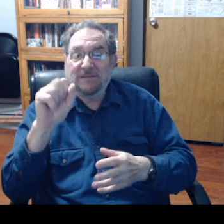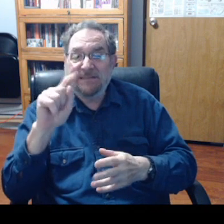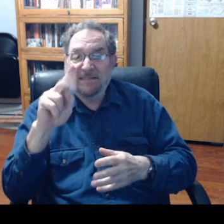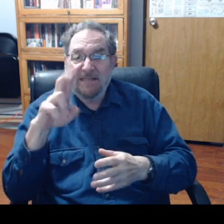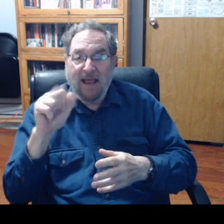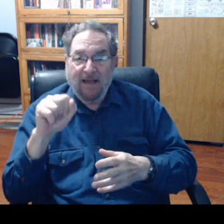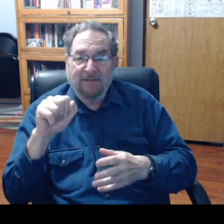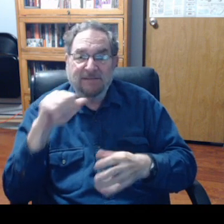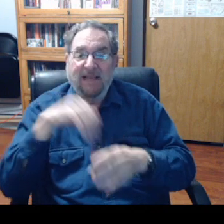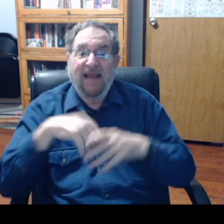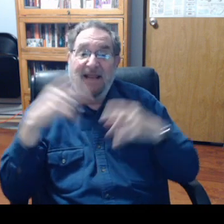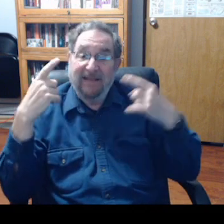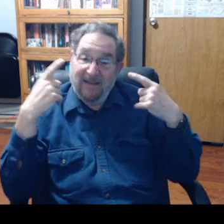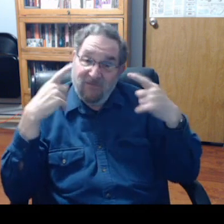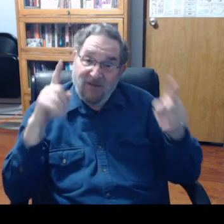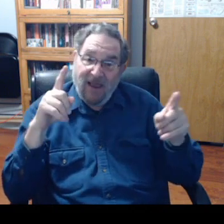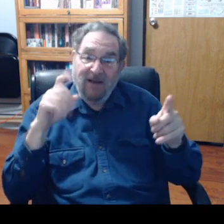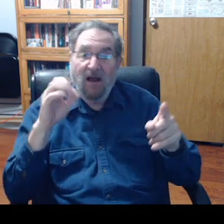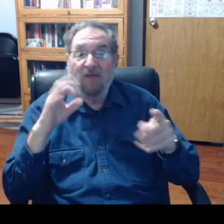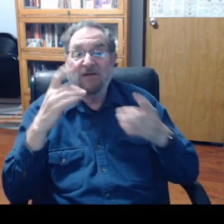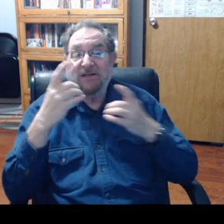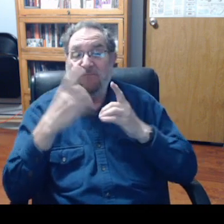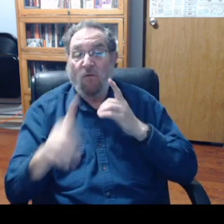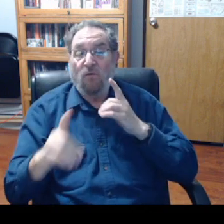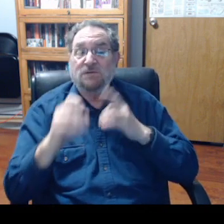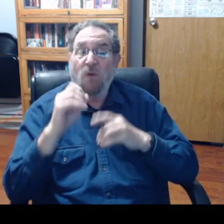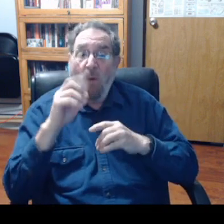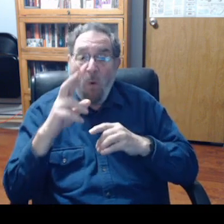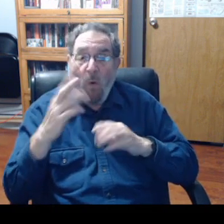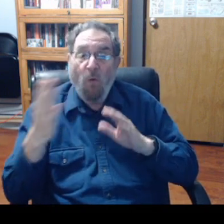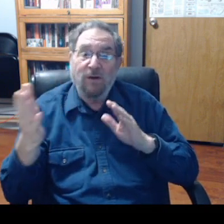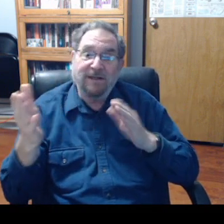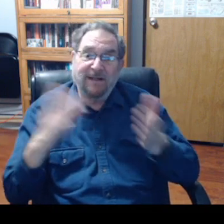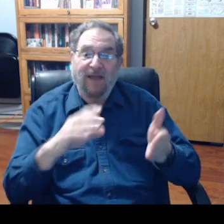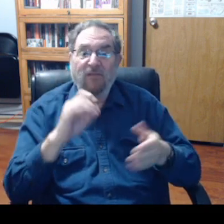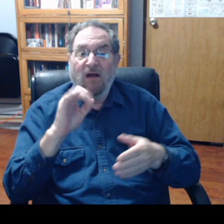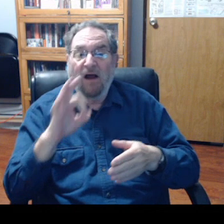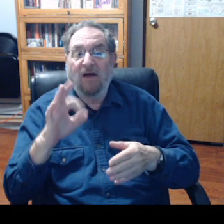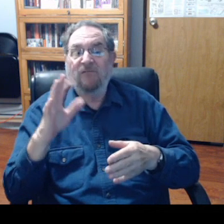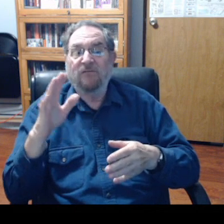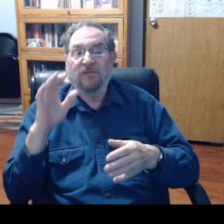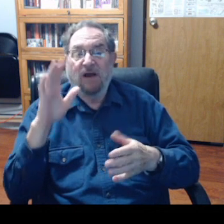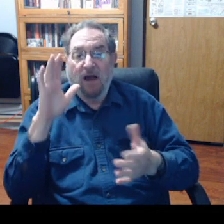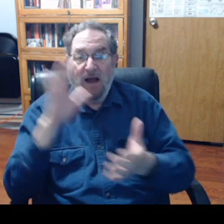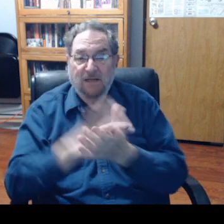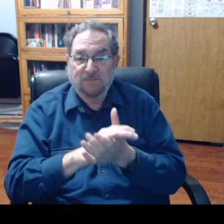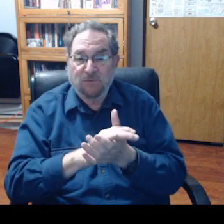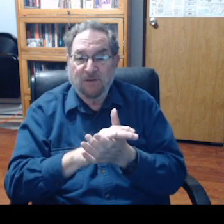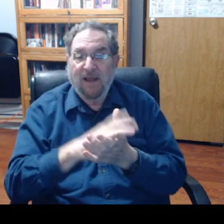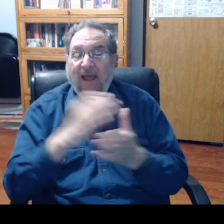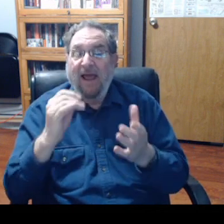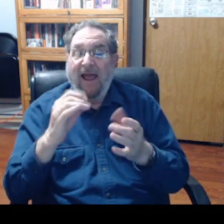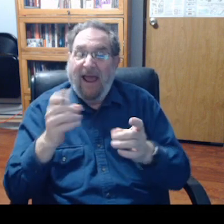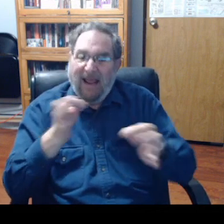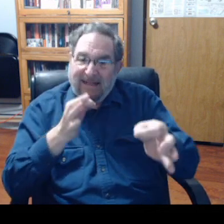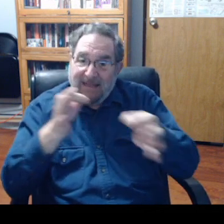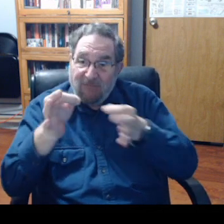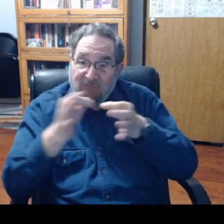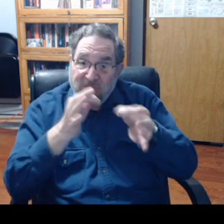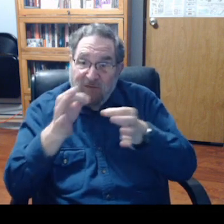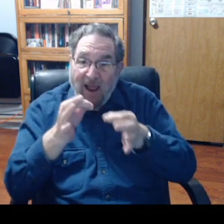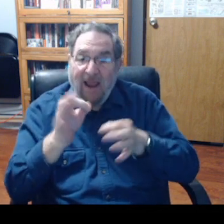legal status in the event of a divorce or death of the husband,